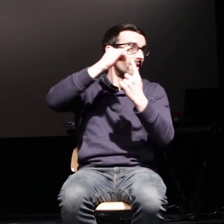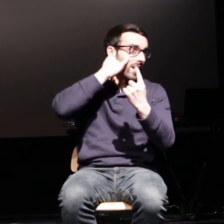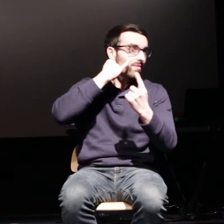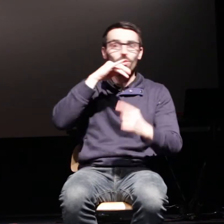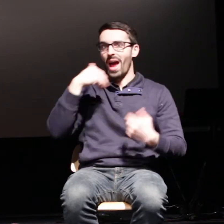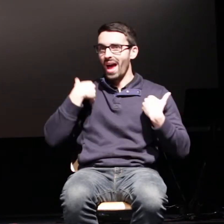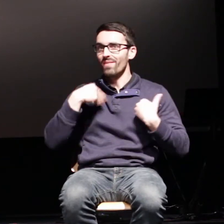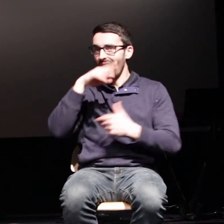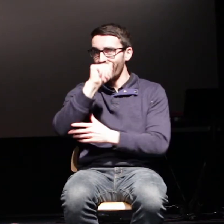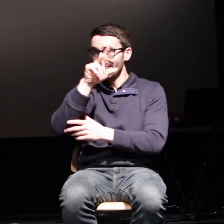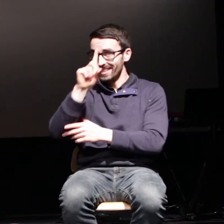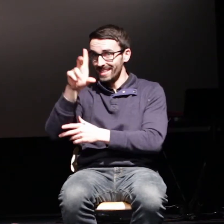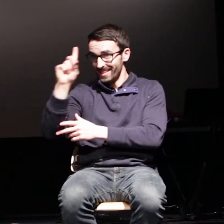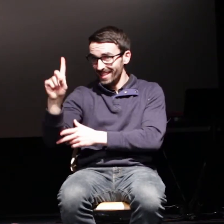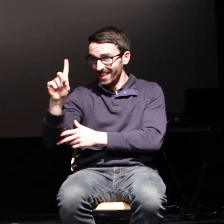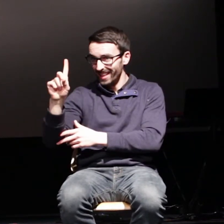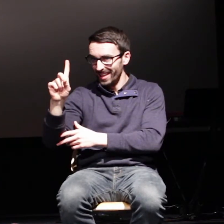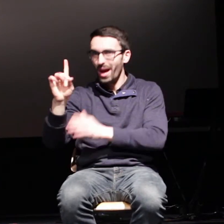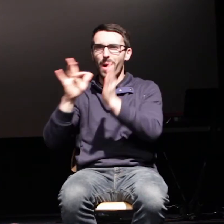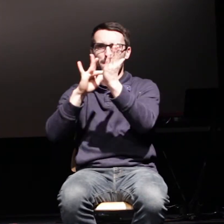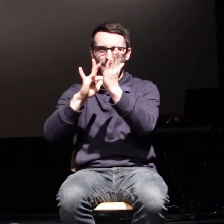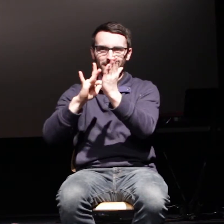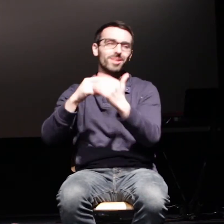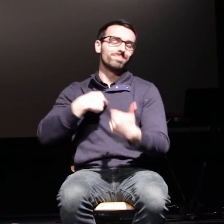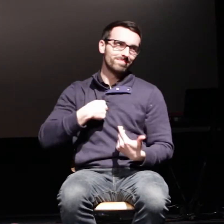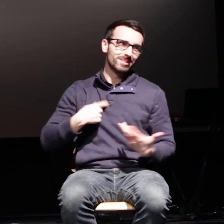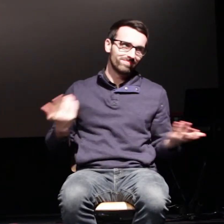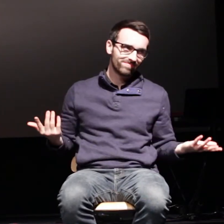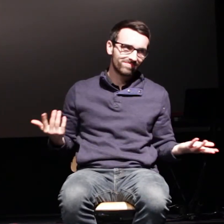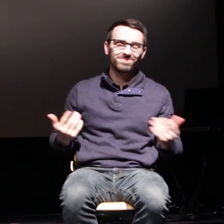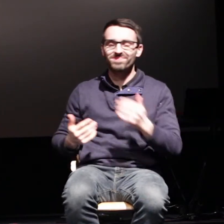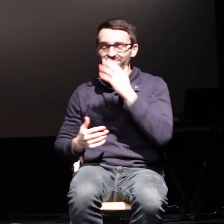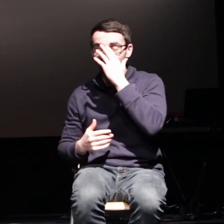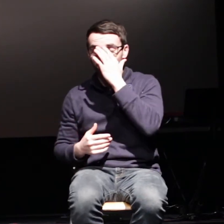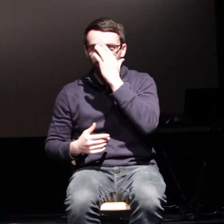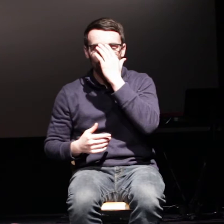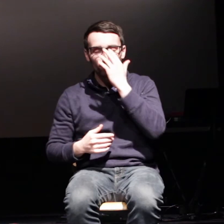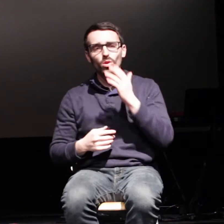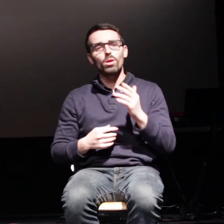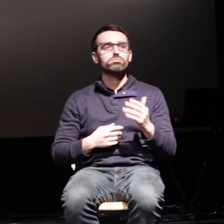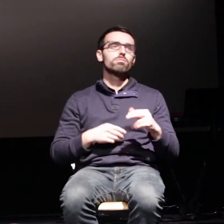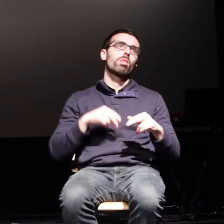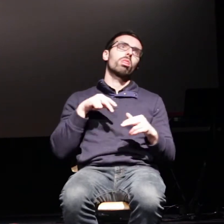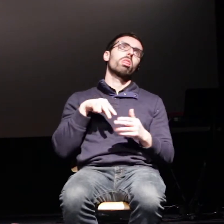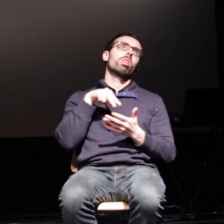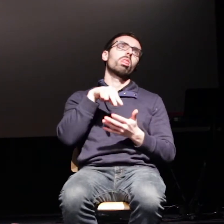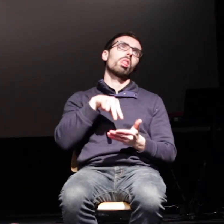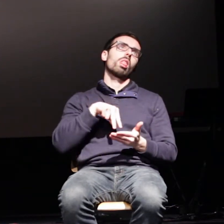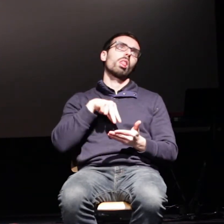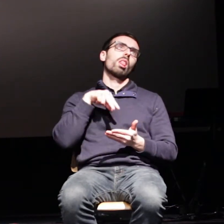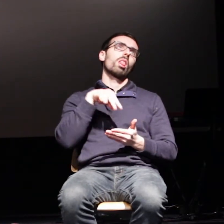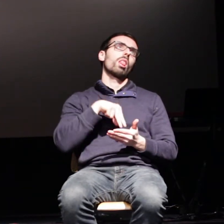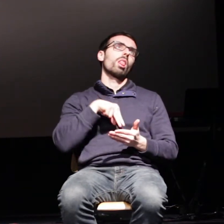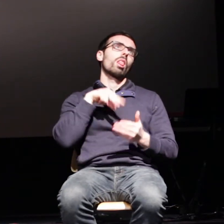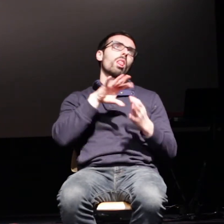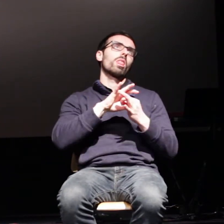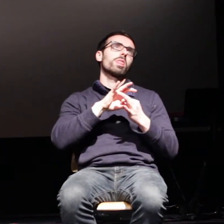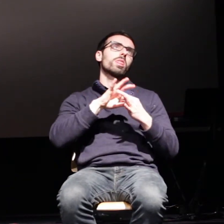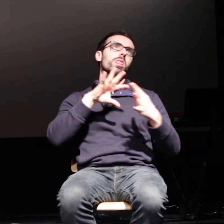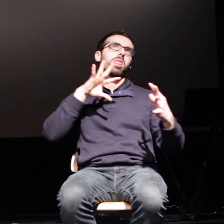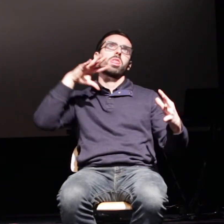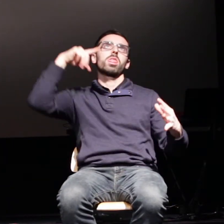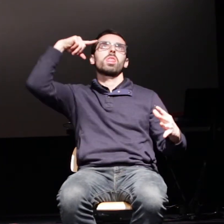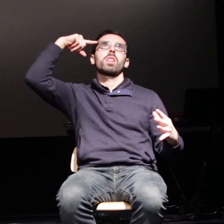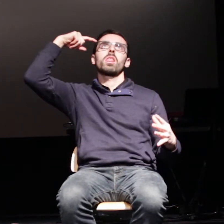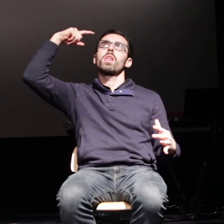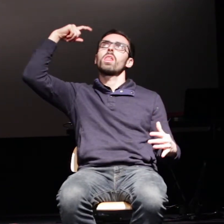am. And so like I would sit there for hours, and what happens is you kind of disengage from what you're doing